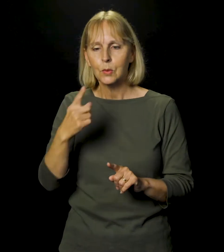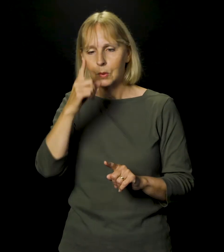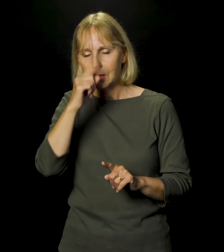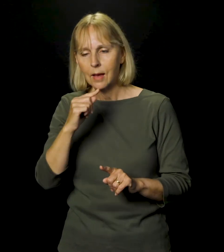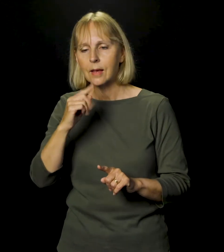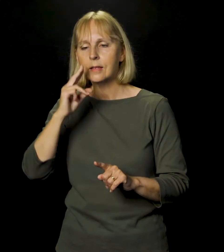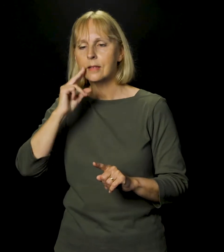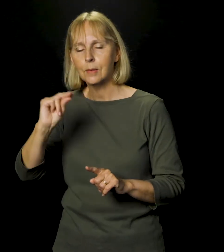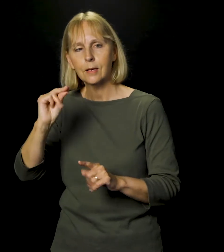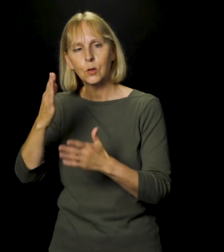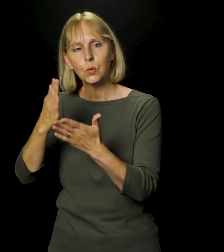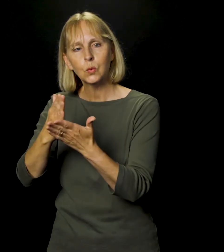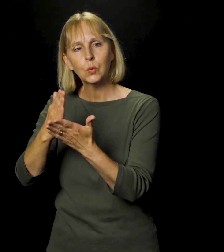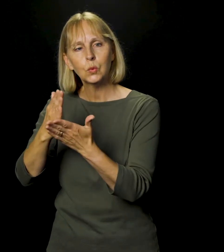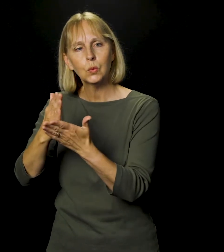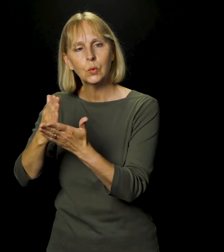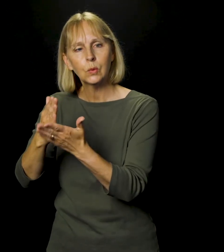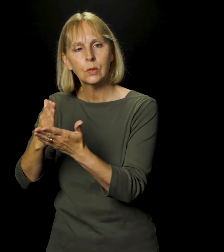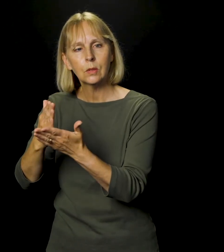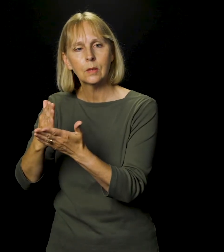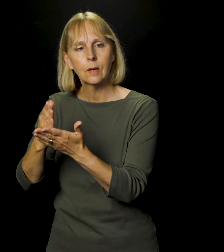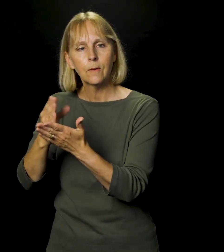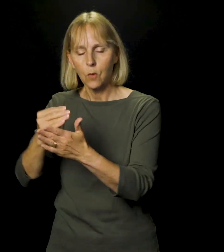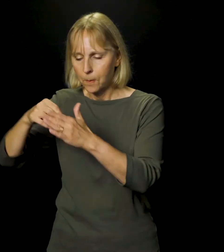voice that comes from deep, deep character,